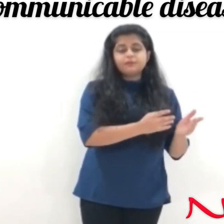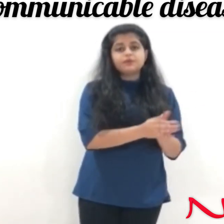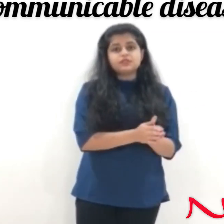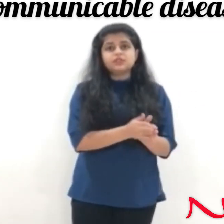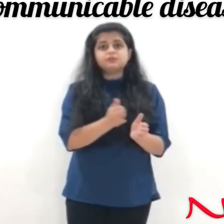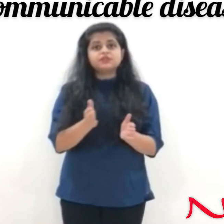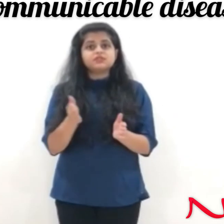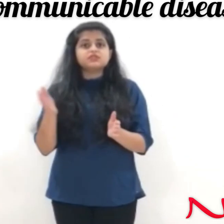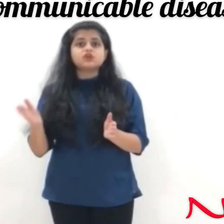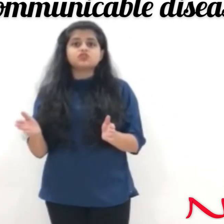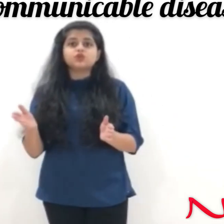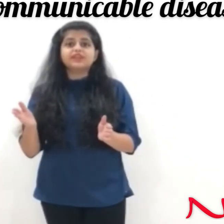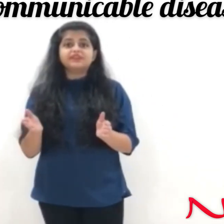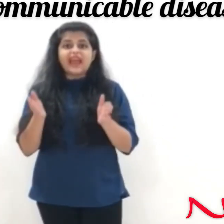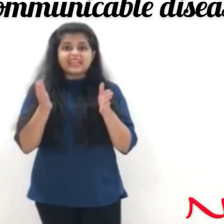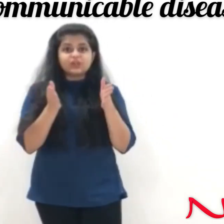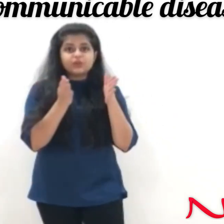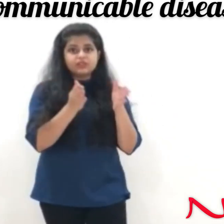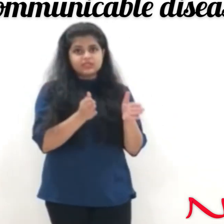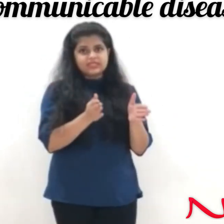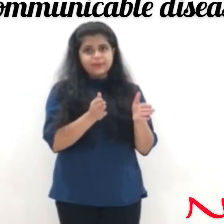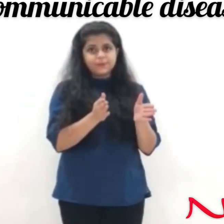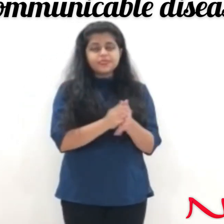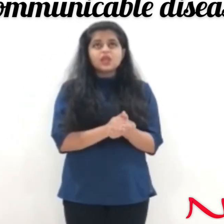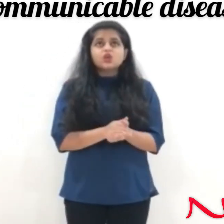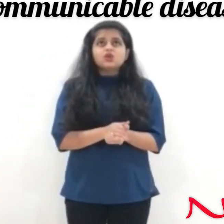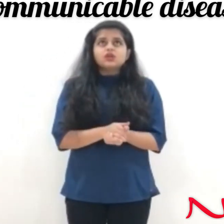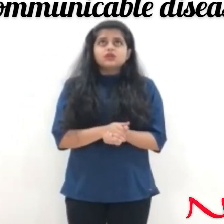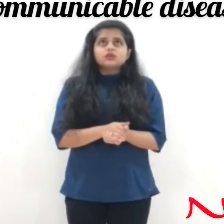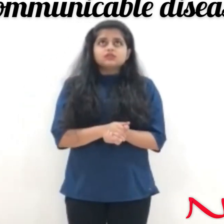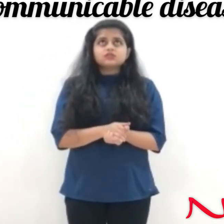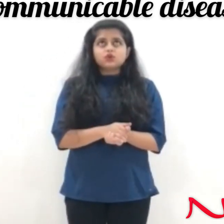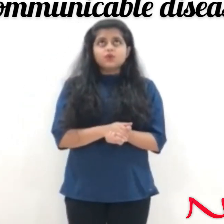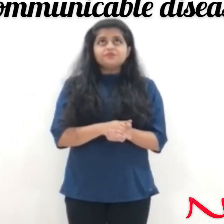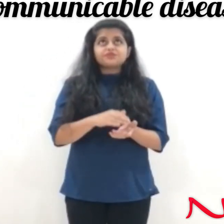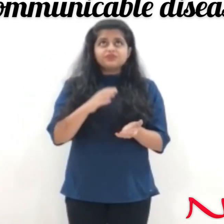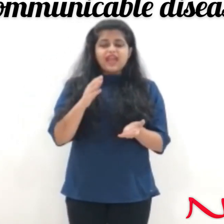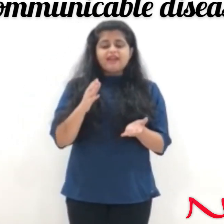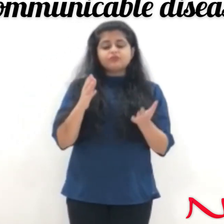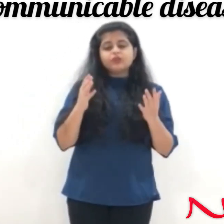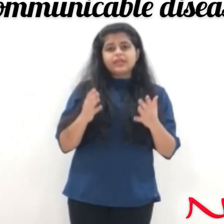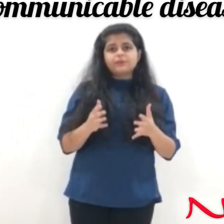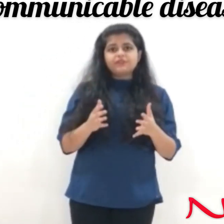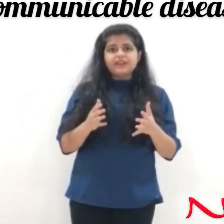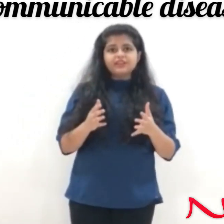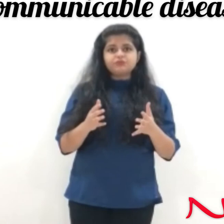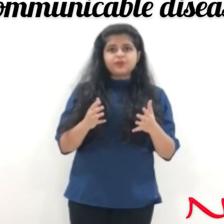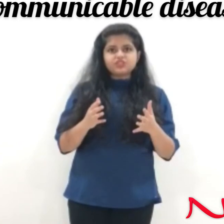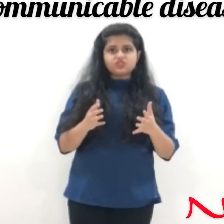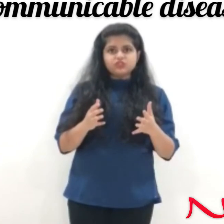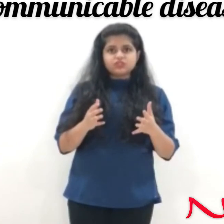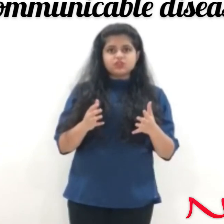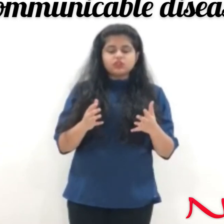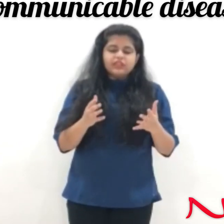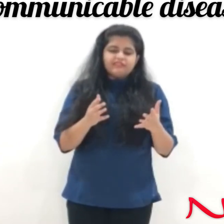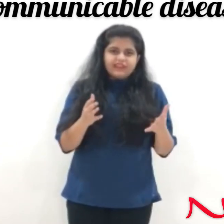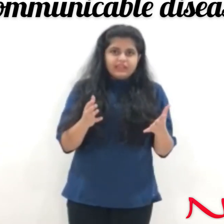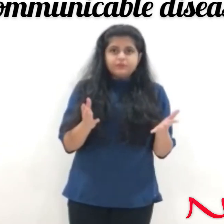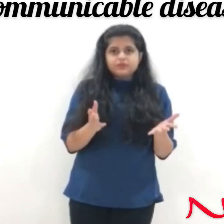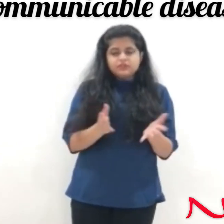uses after the infected person, the person is also interacted with the same. So we have to take preventive measures, or the infected person has